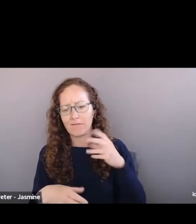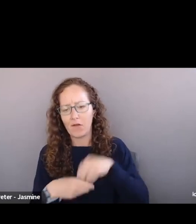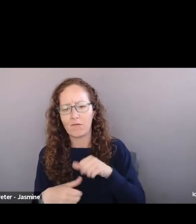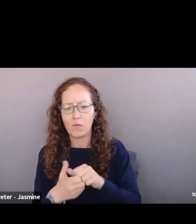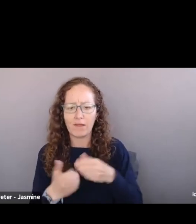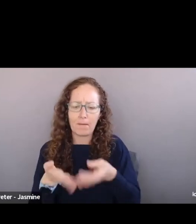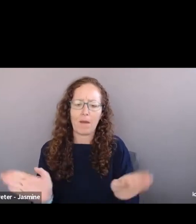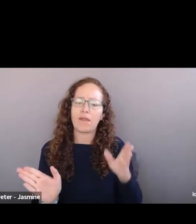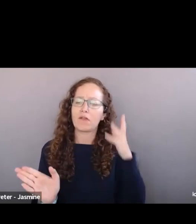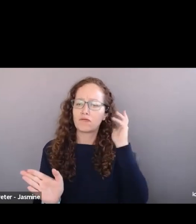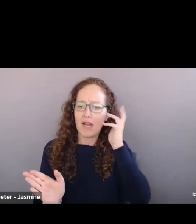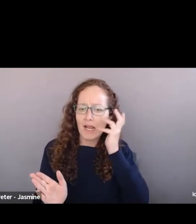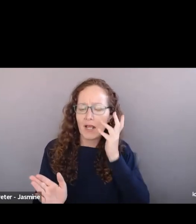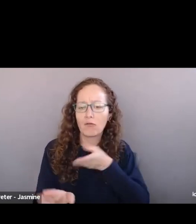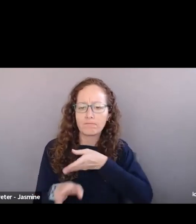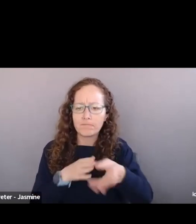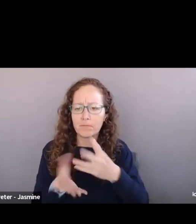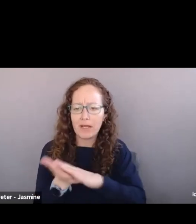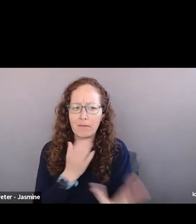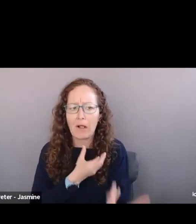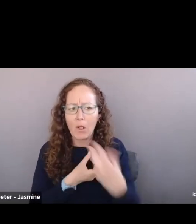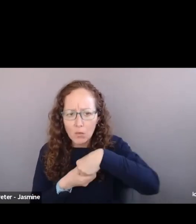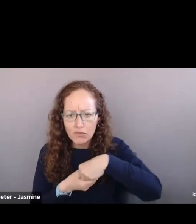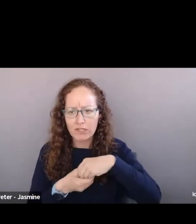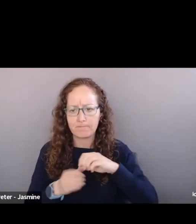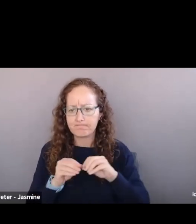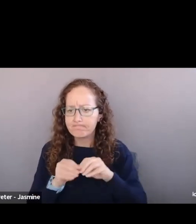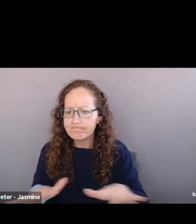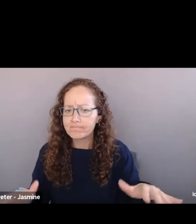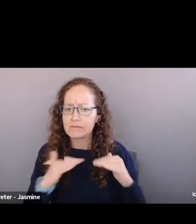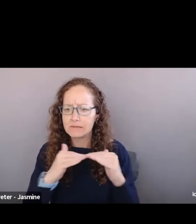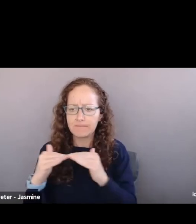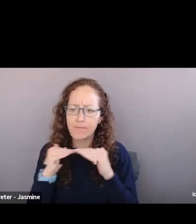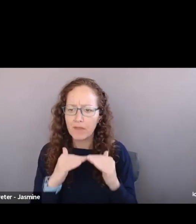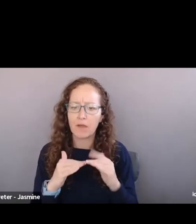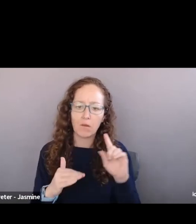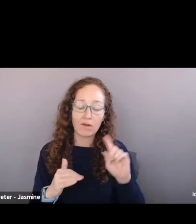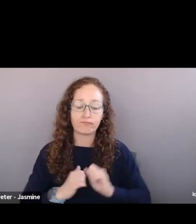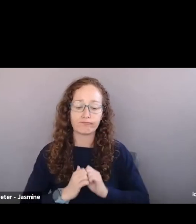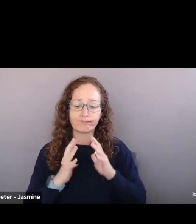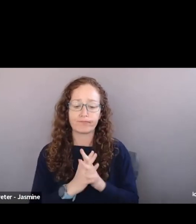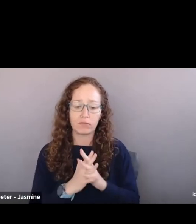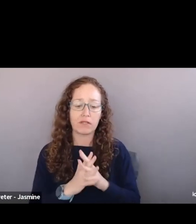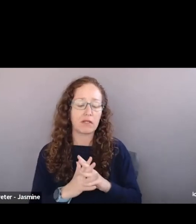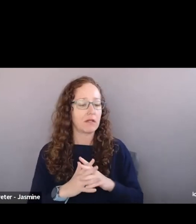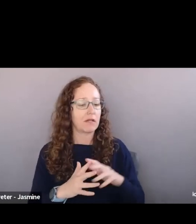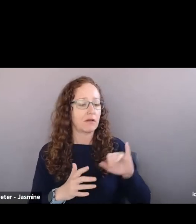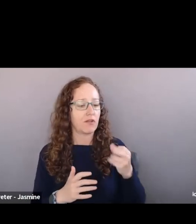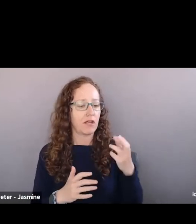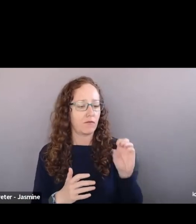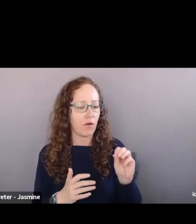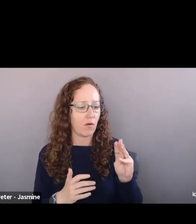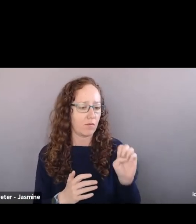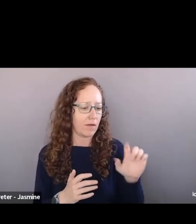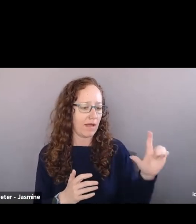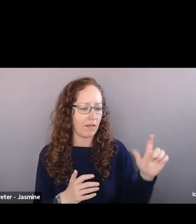founding executive producer of the multi-platform, state-of-the-art Jerome L. Green Performance Space at the New York Public